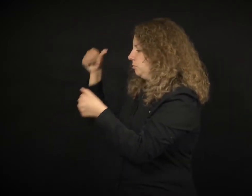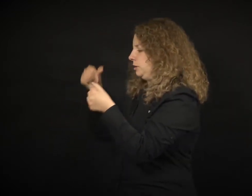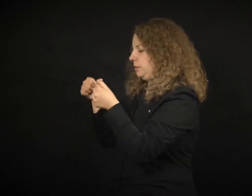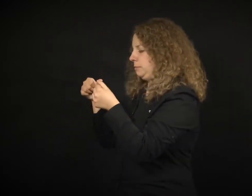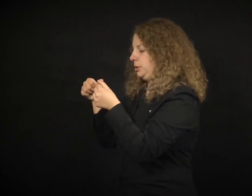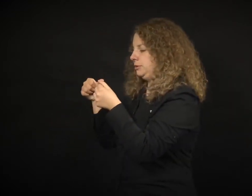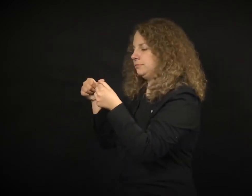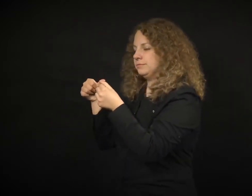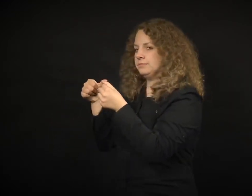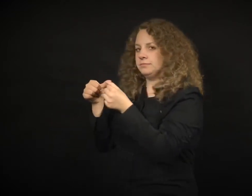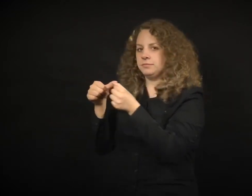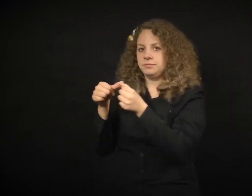Remember.